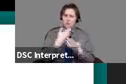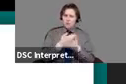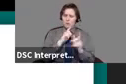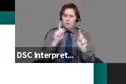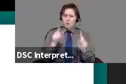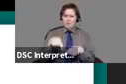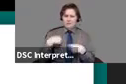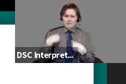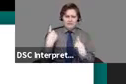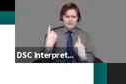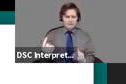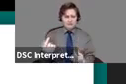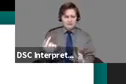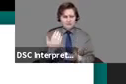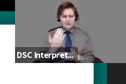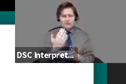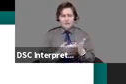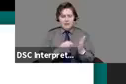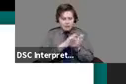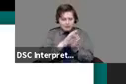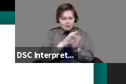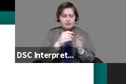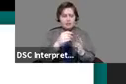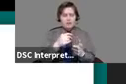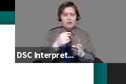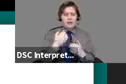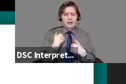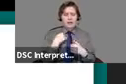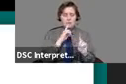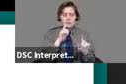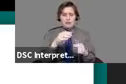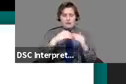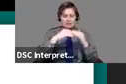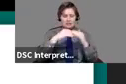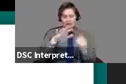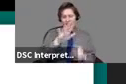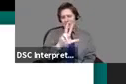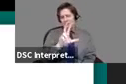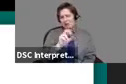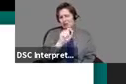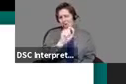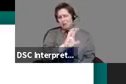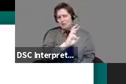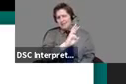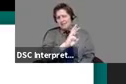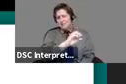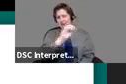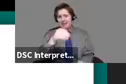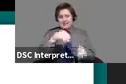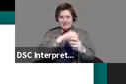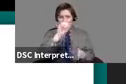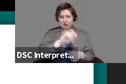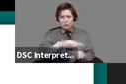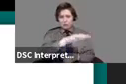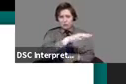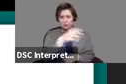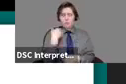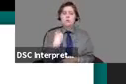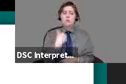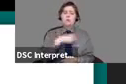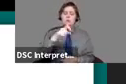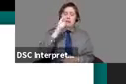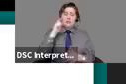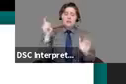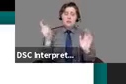in the past. You know, some of the census tracts in Lucas County have a response rate as low as 30.6%. And so we need to recognize